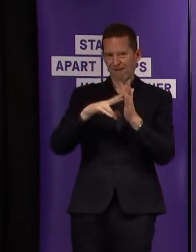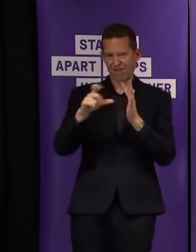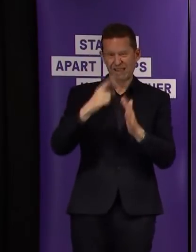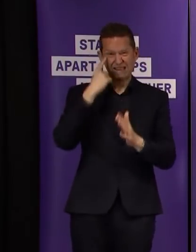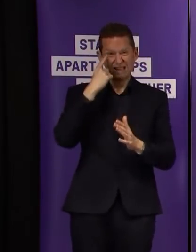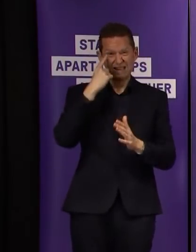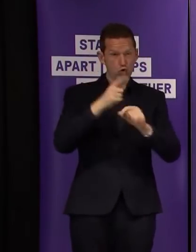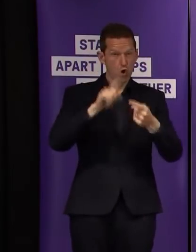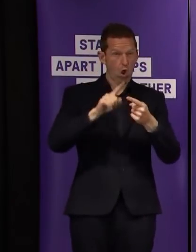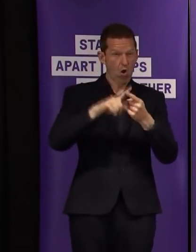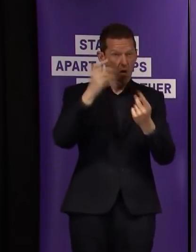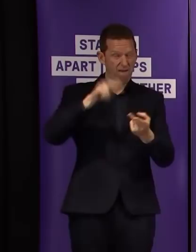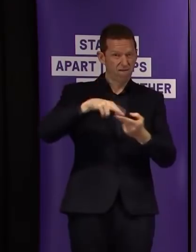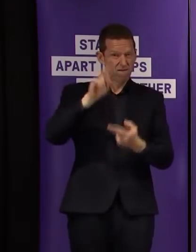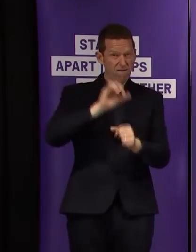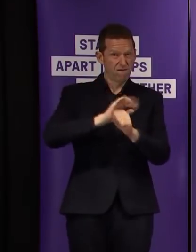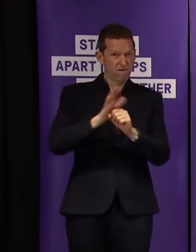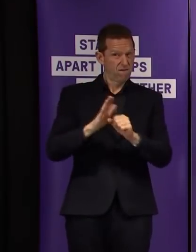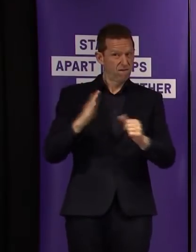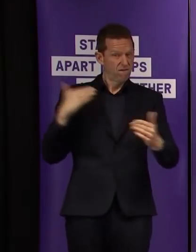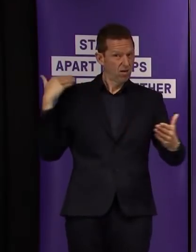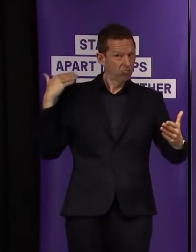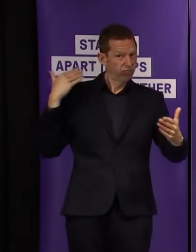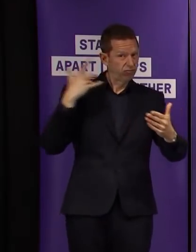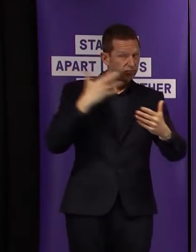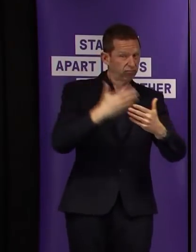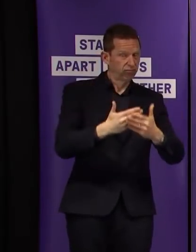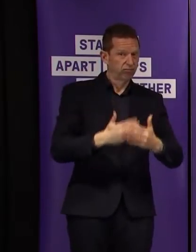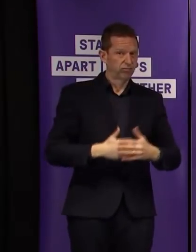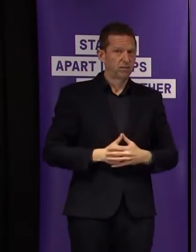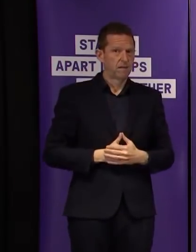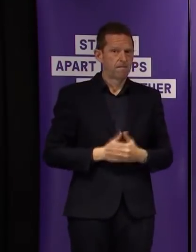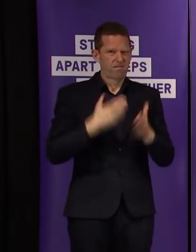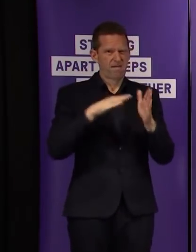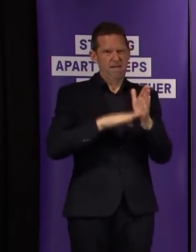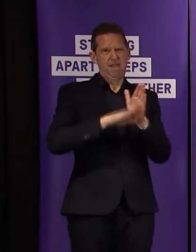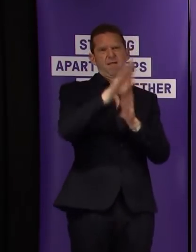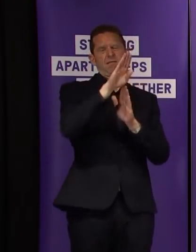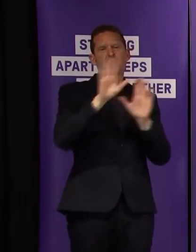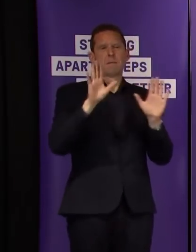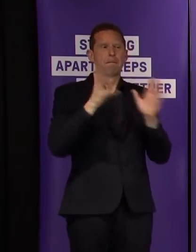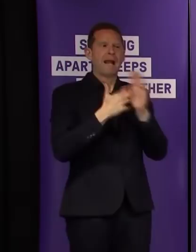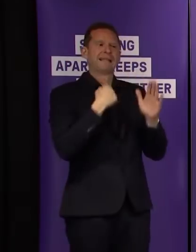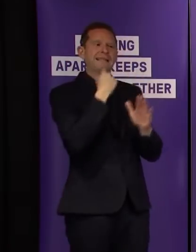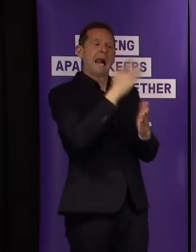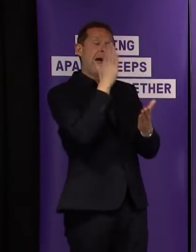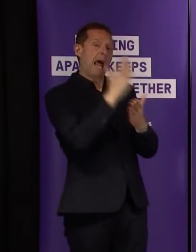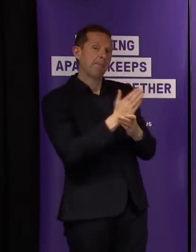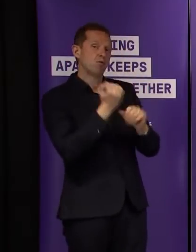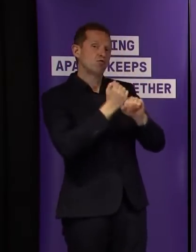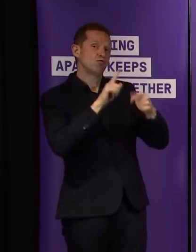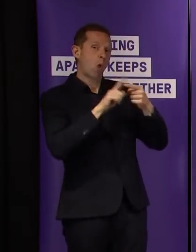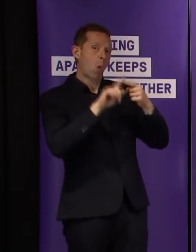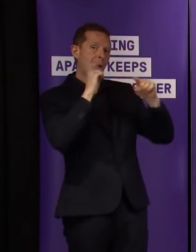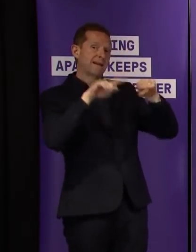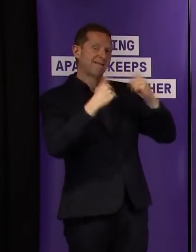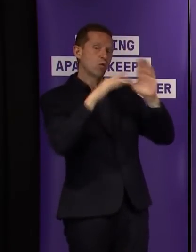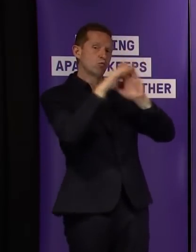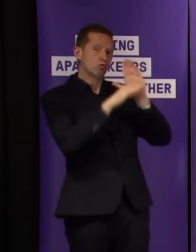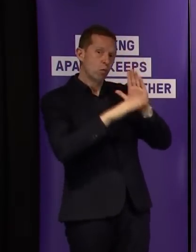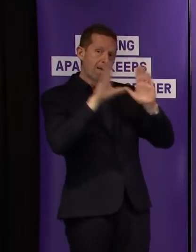more cases there over a lengthy period of time. So that's not an announcement. It's just that in the event